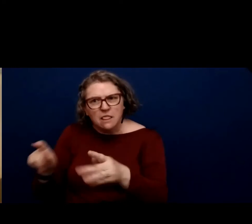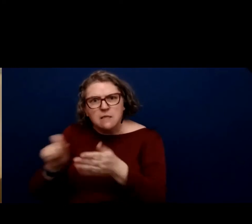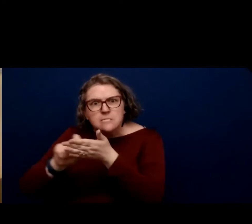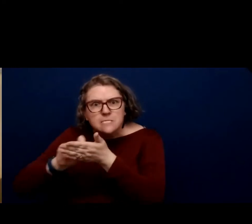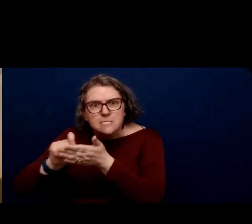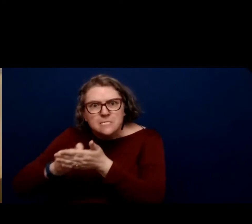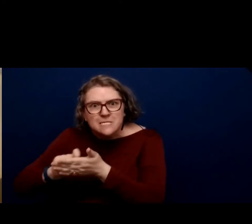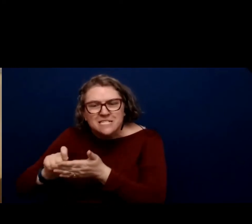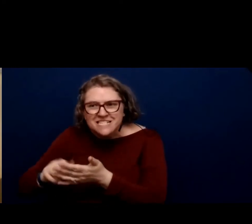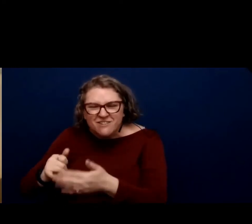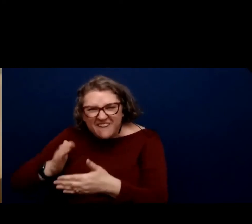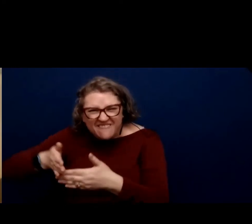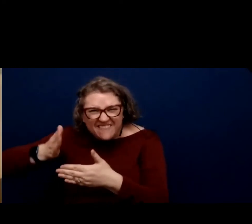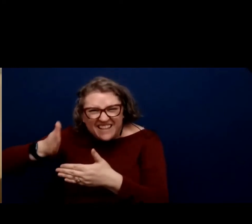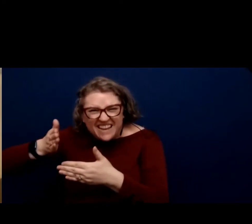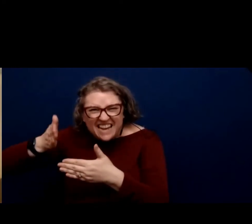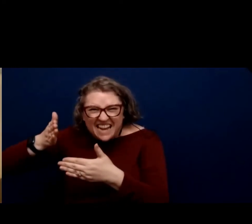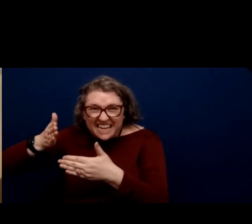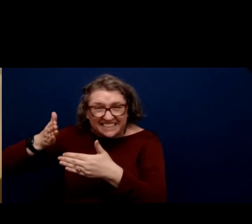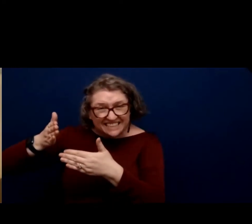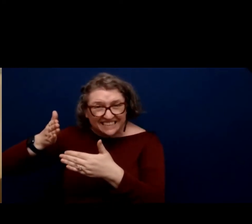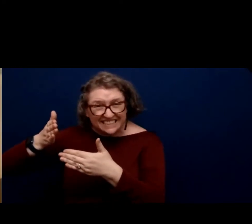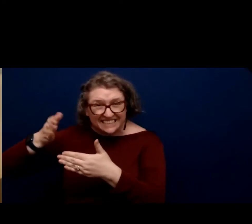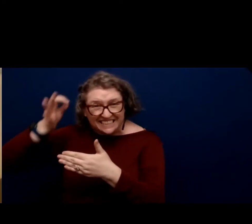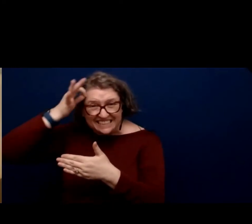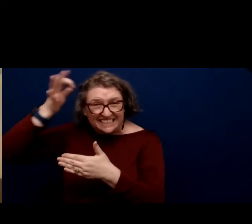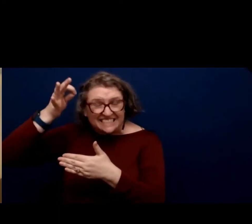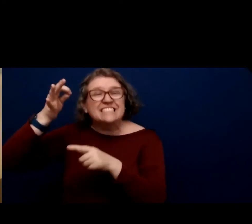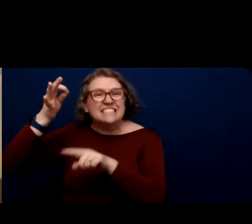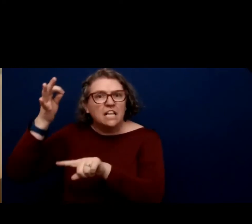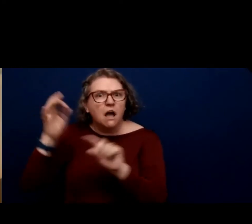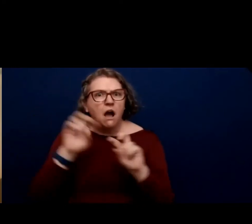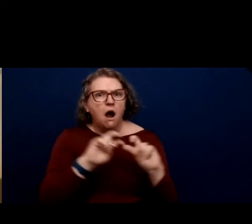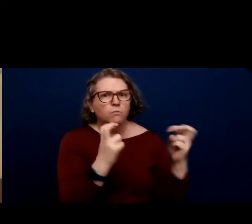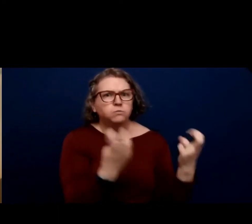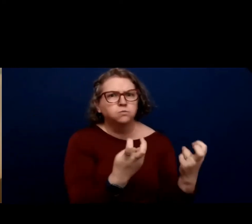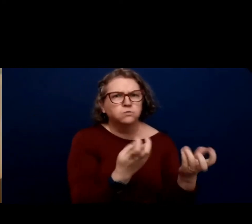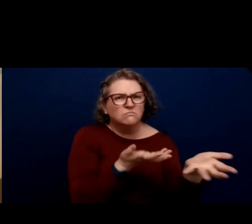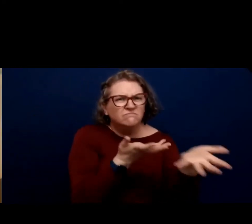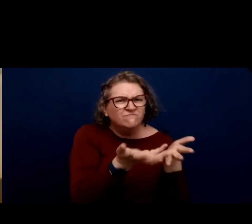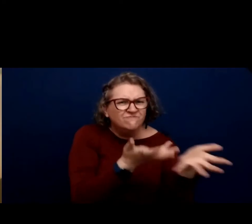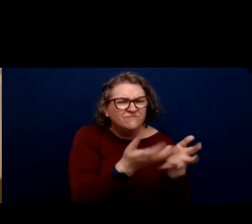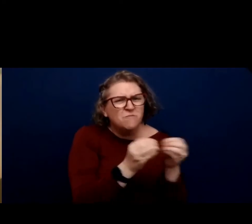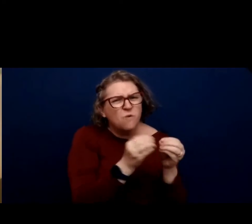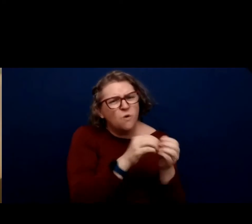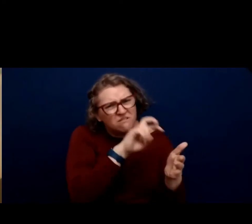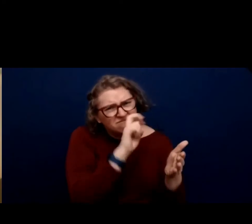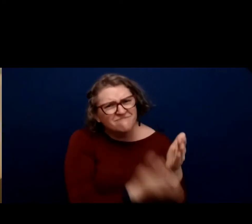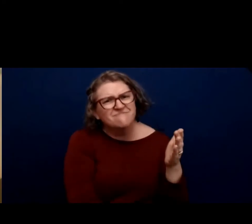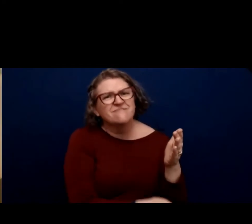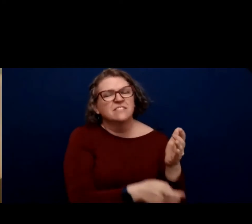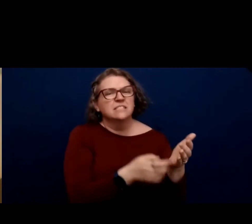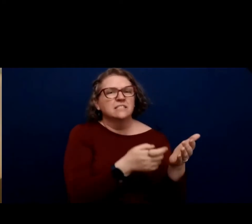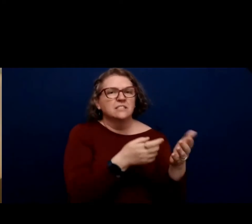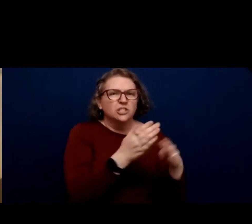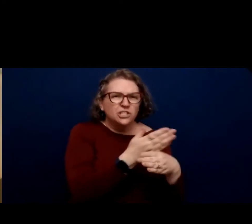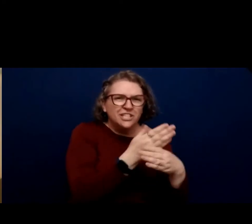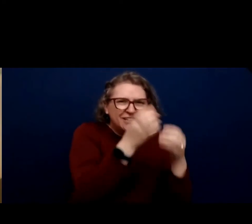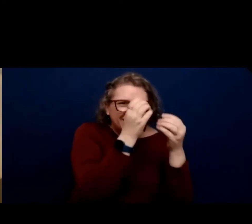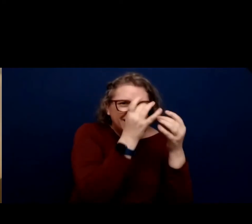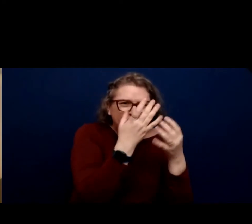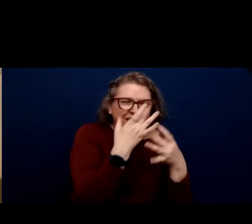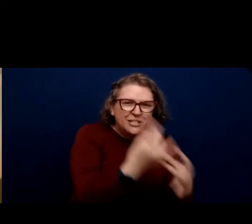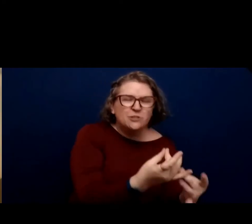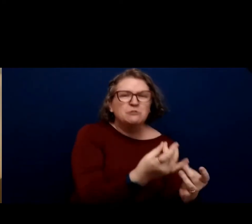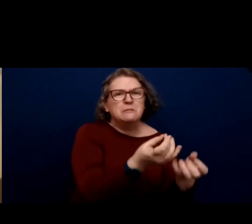people who are there that might have shared interests. And that is very much true of the round tables and